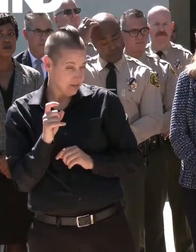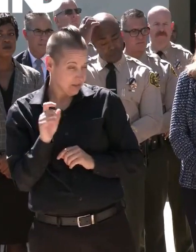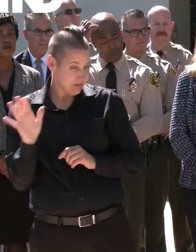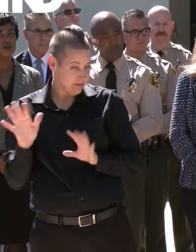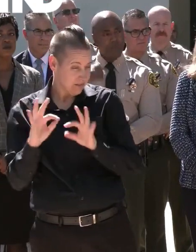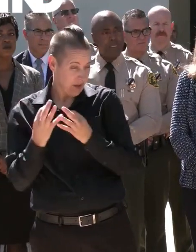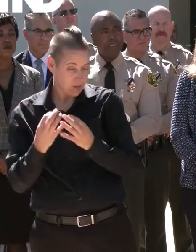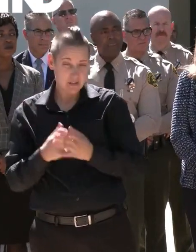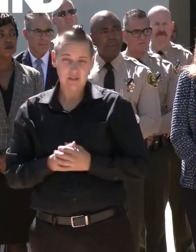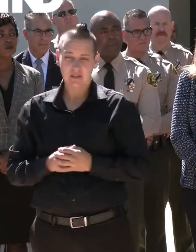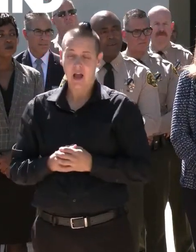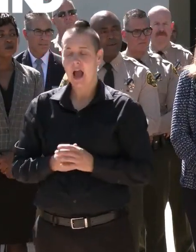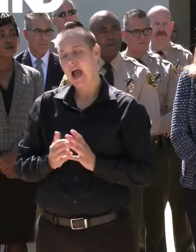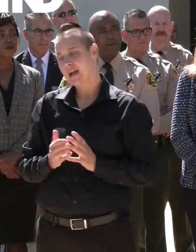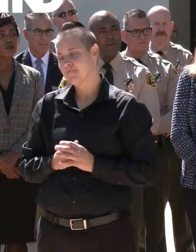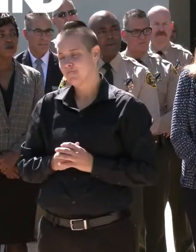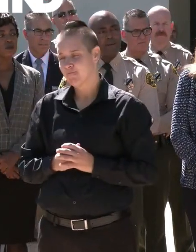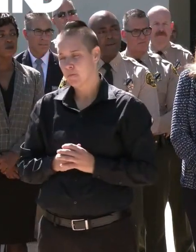I'm